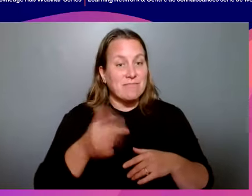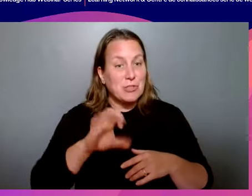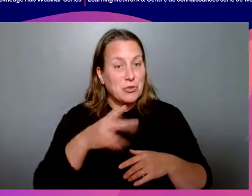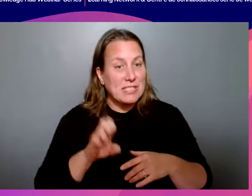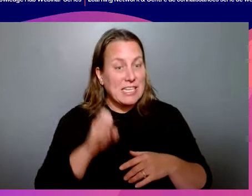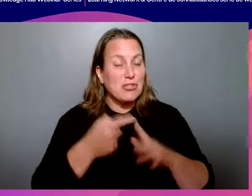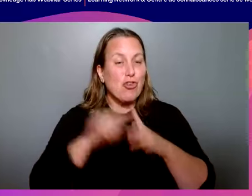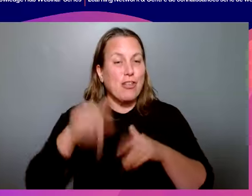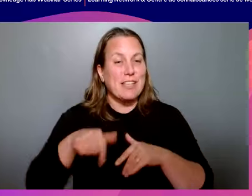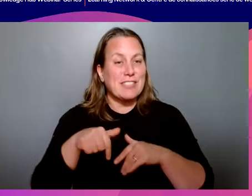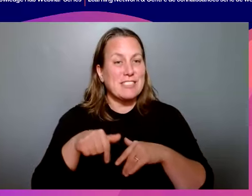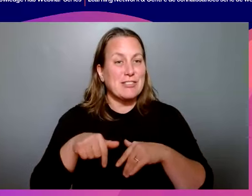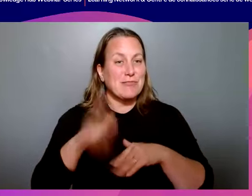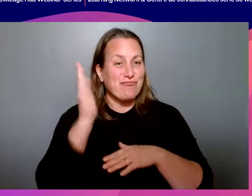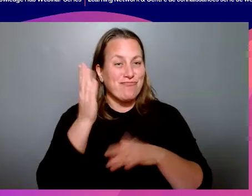webinar.